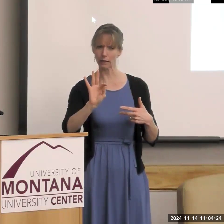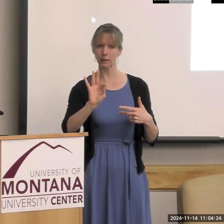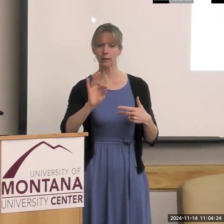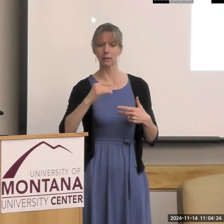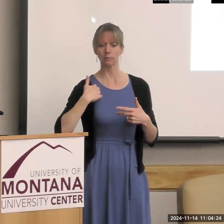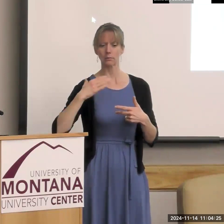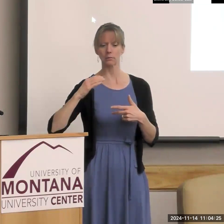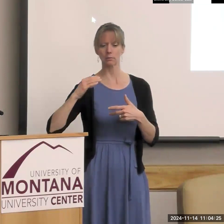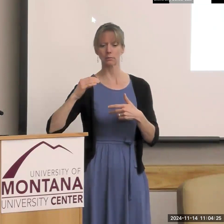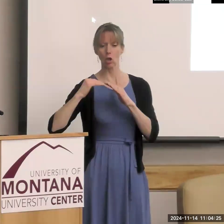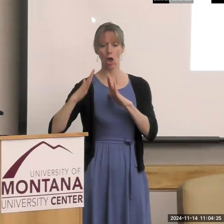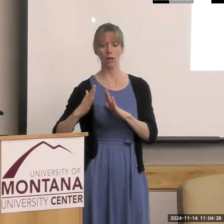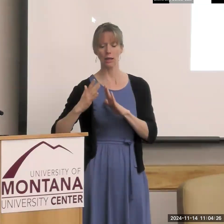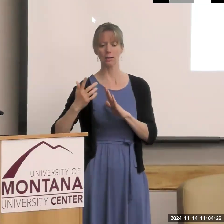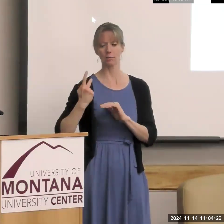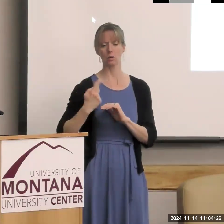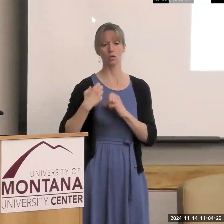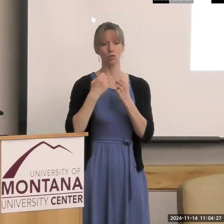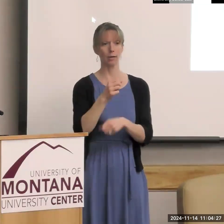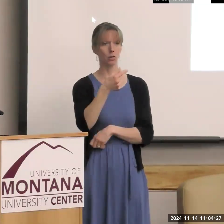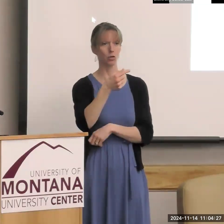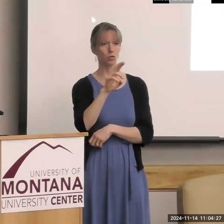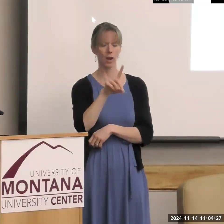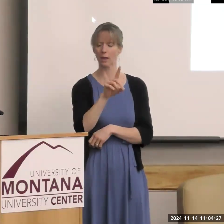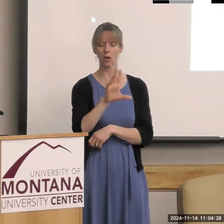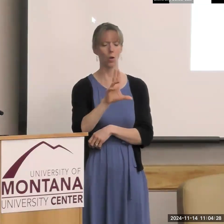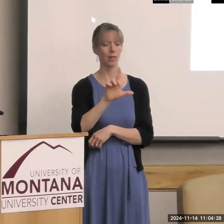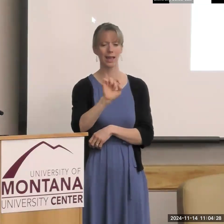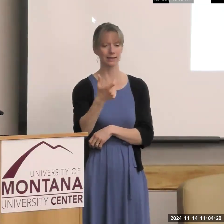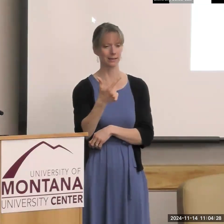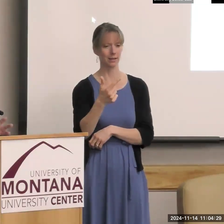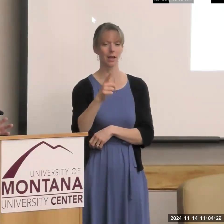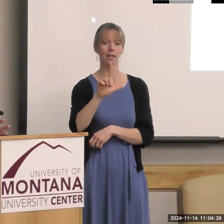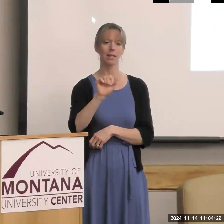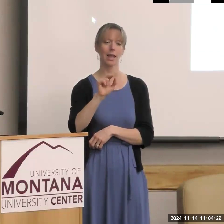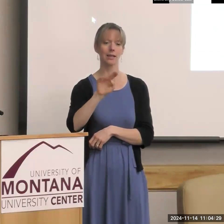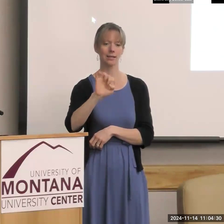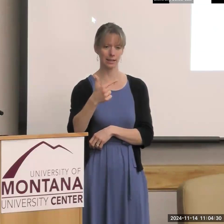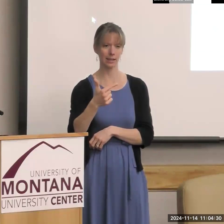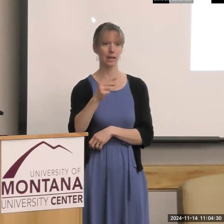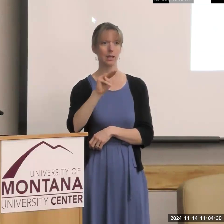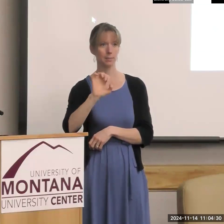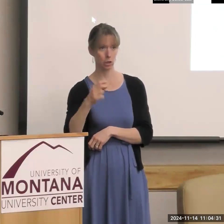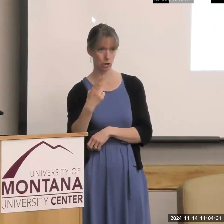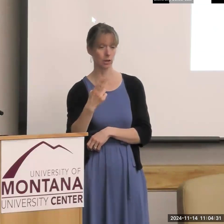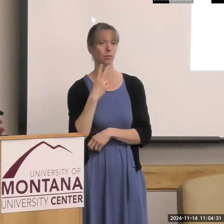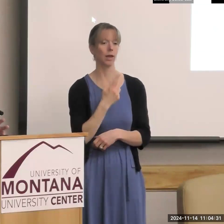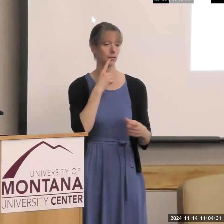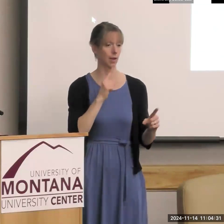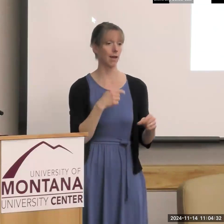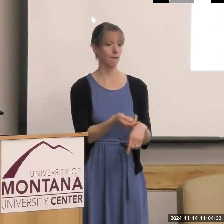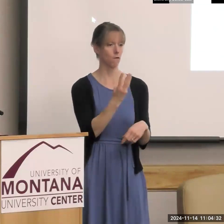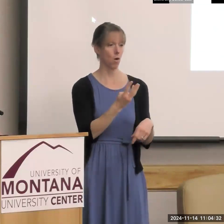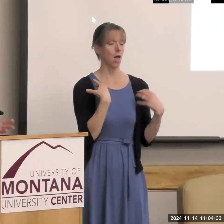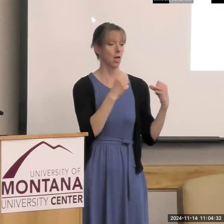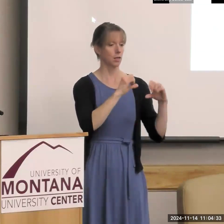I will drive up to Grand Rapids, or I'm sorry, Lansing in Michigan to have that conversation there. We have already got our 4 health departments lined up there